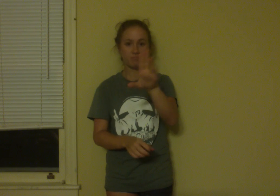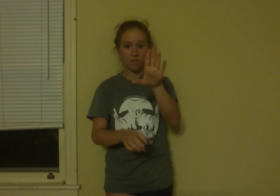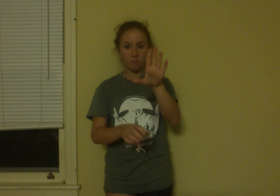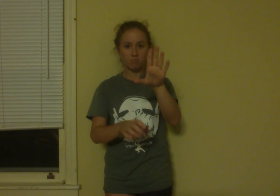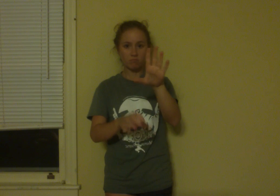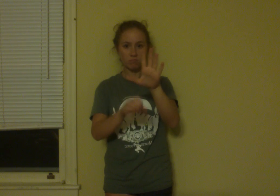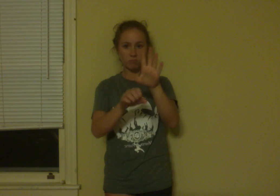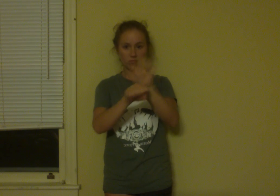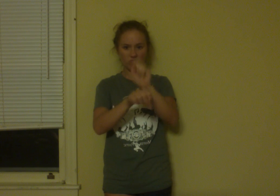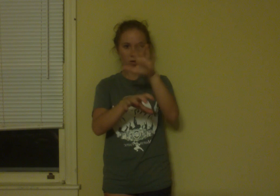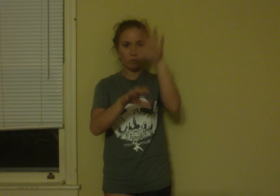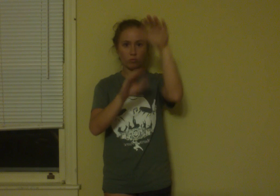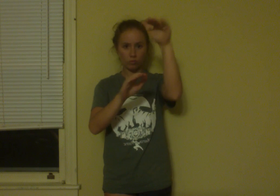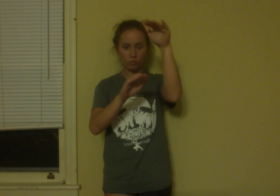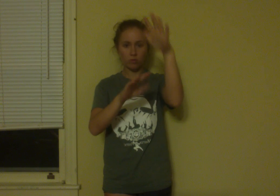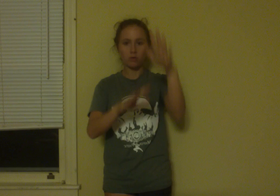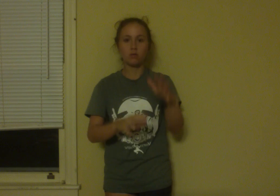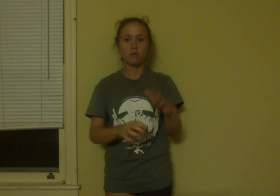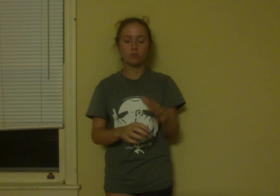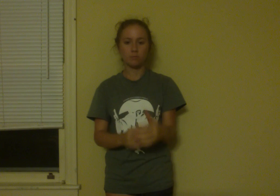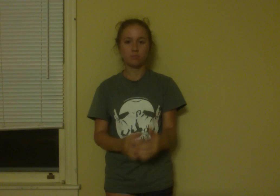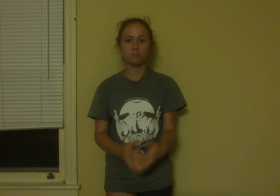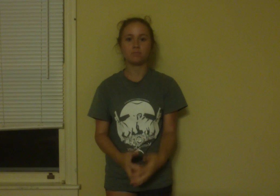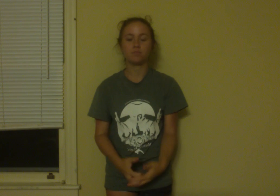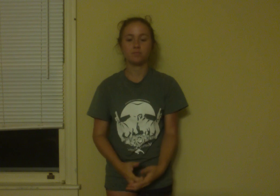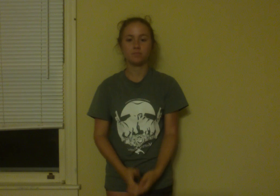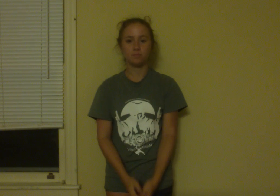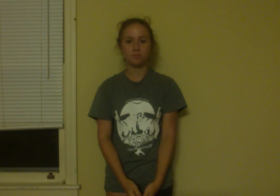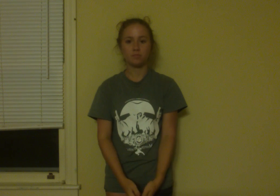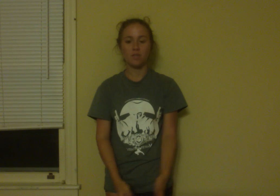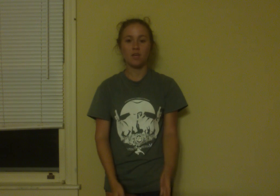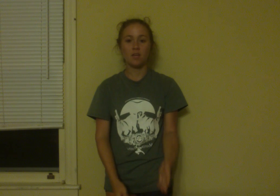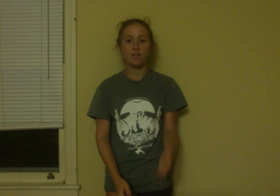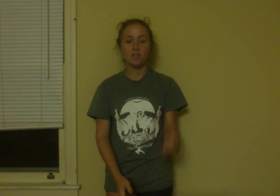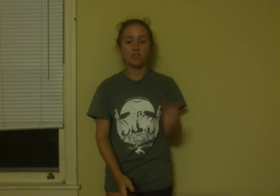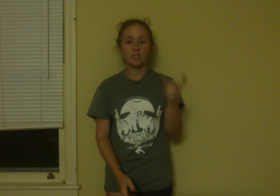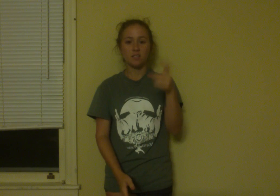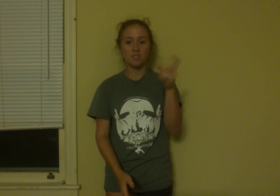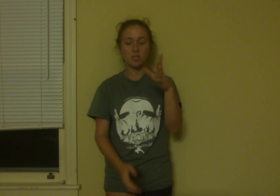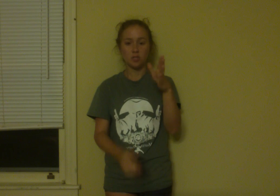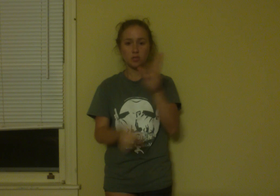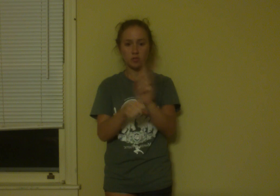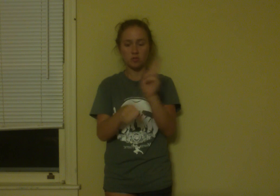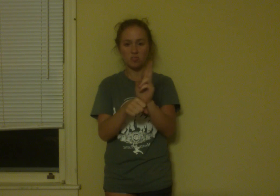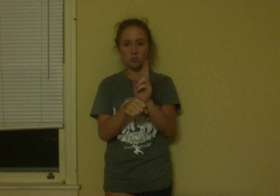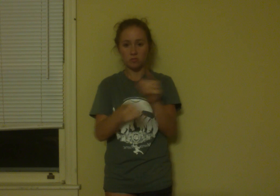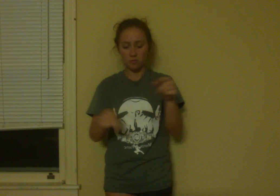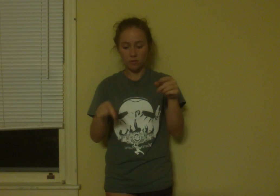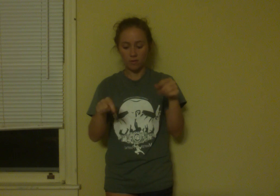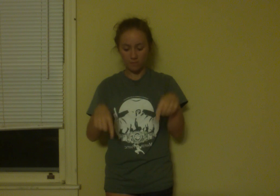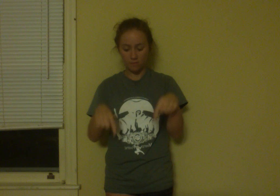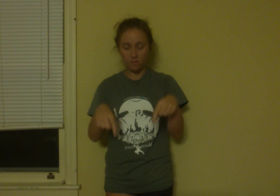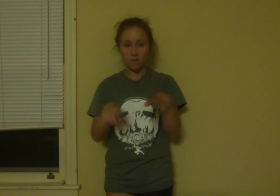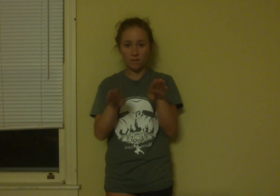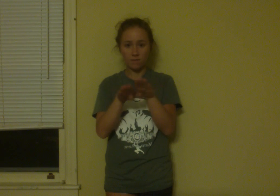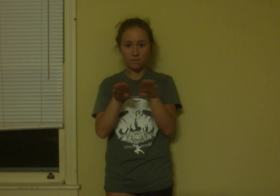into very bad intermediates. You have to bring your left foot up and you go into the ball. From here it would be kind of cool